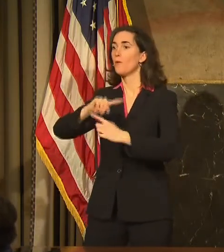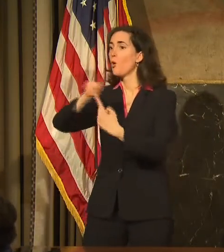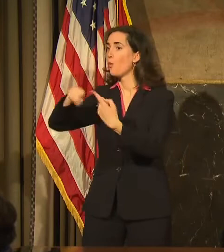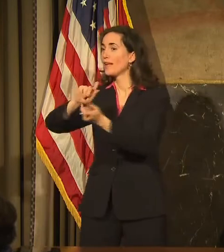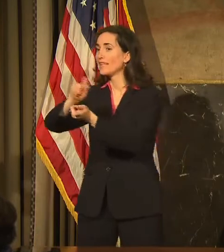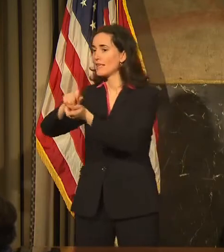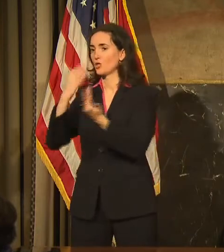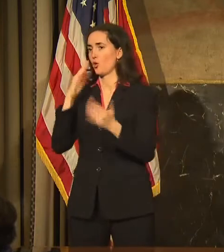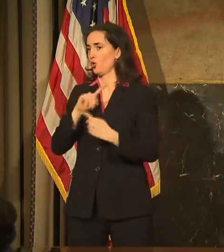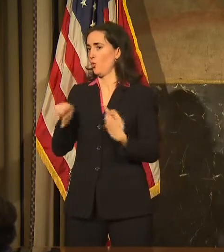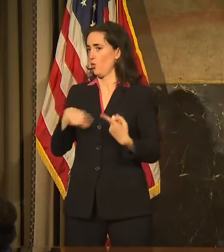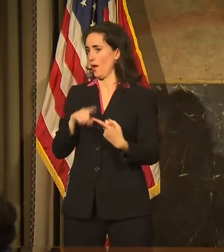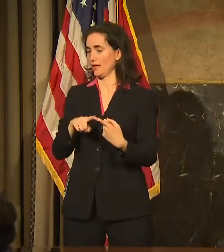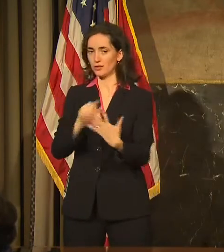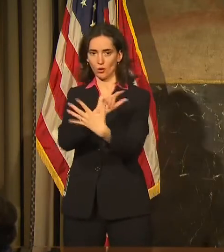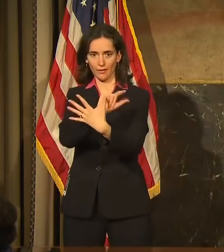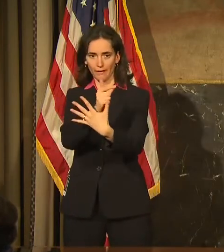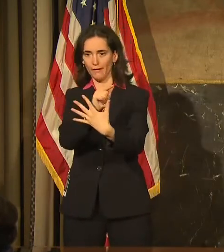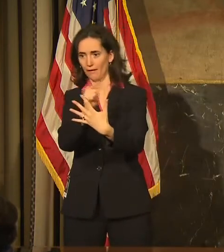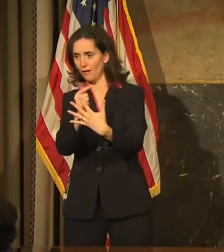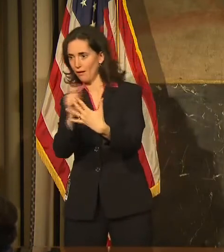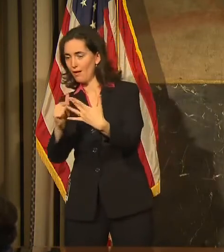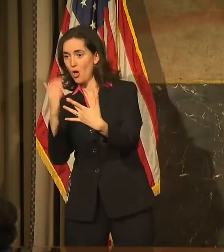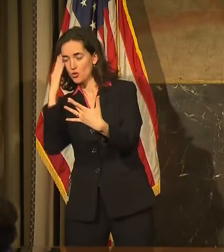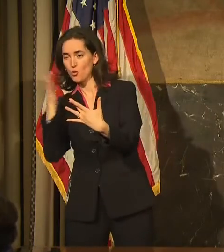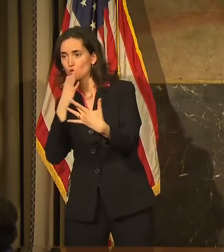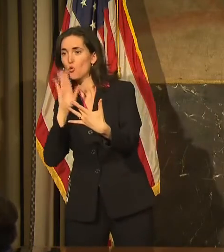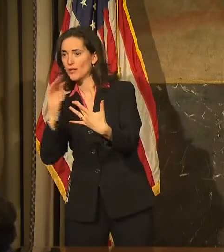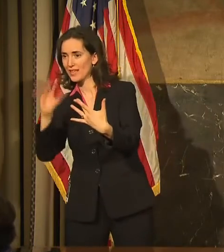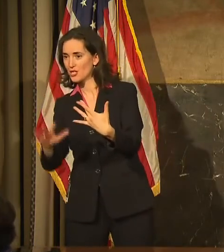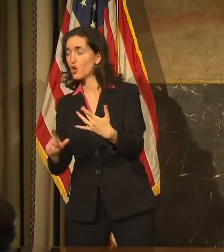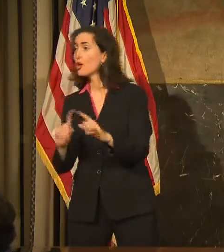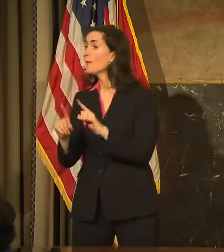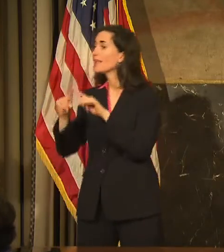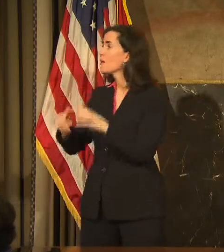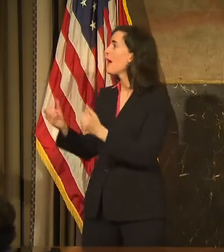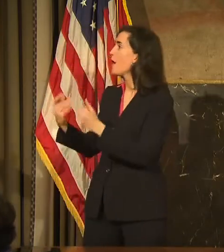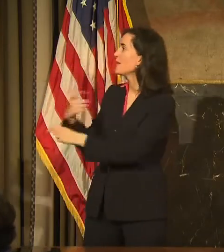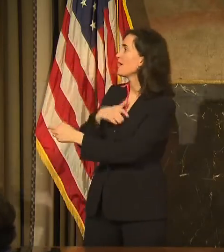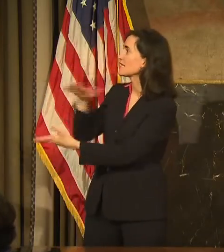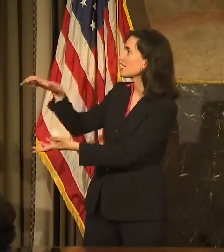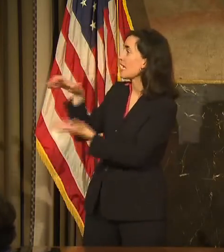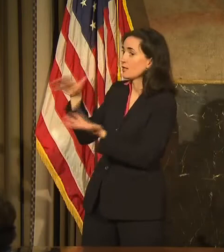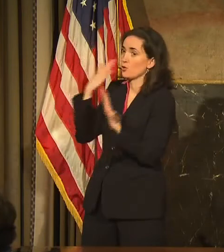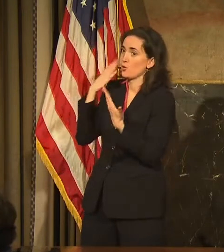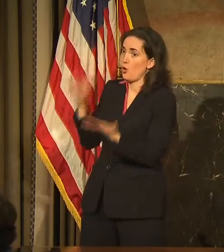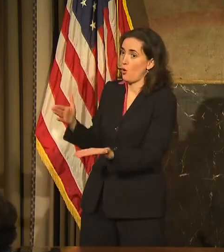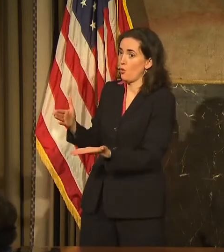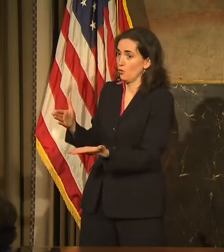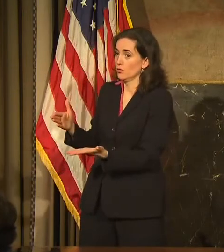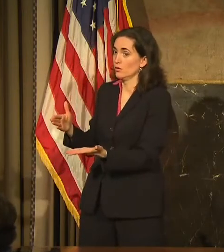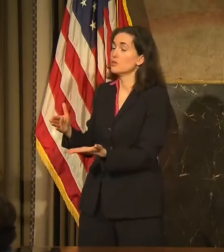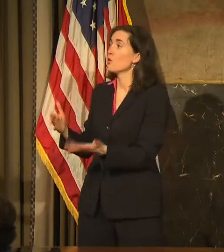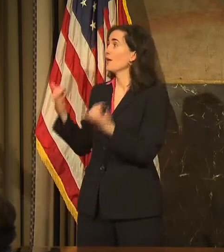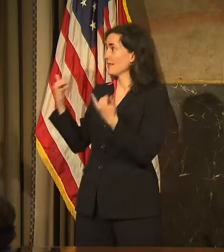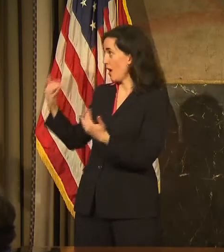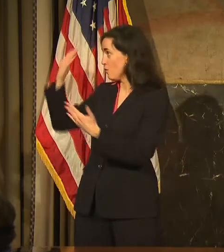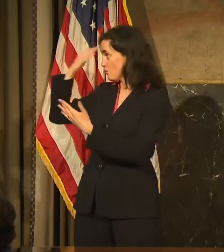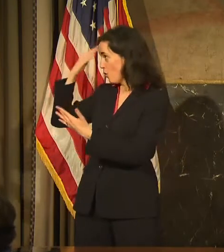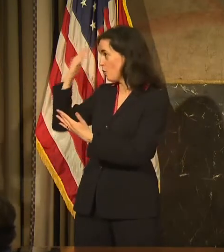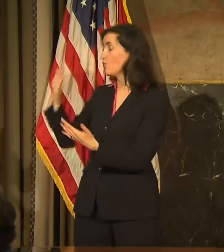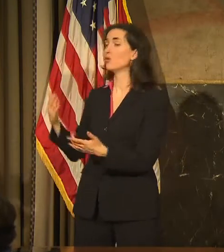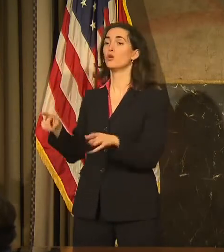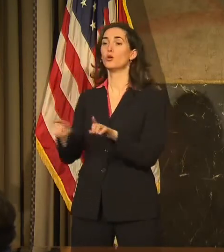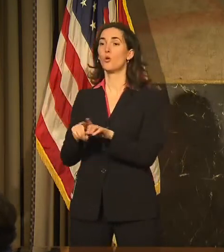on the calendar, because we didn't know what our allocation of vaccines were going to be over time and what the uptake was going to be with